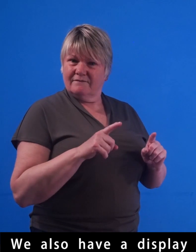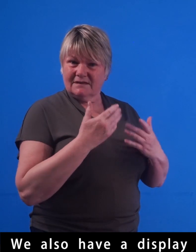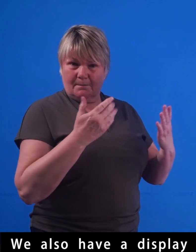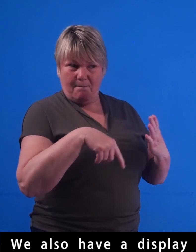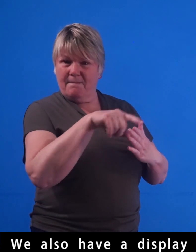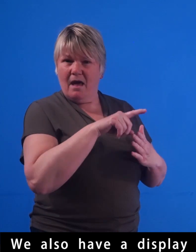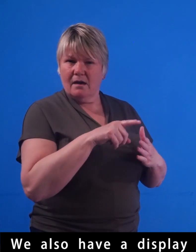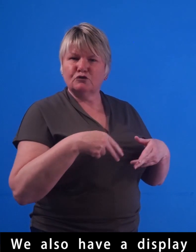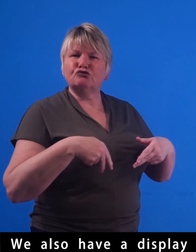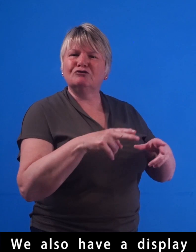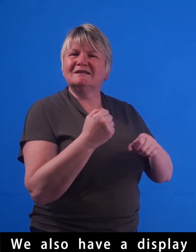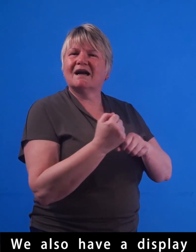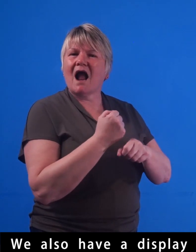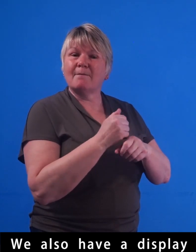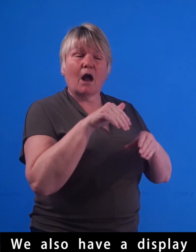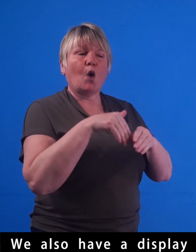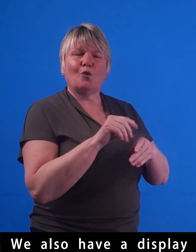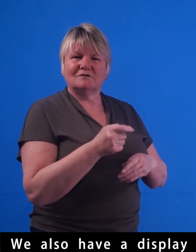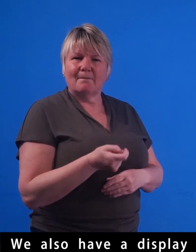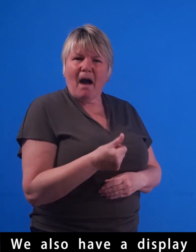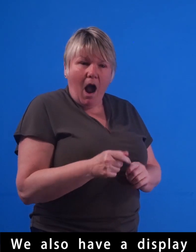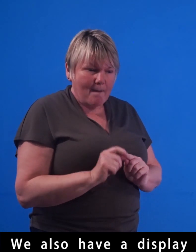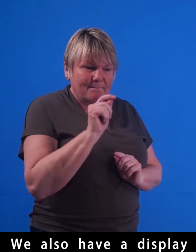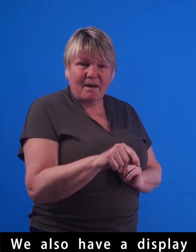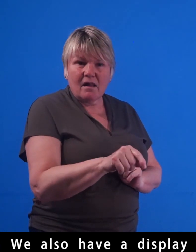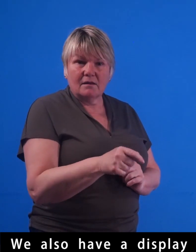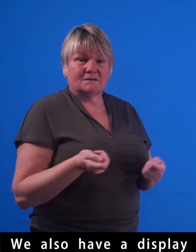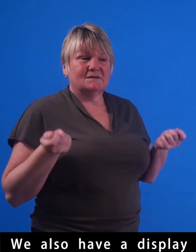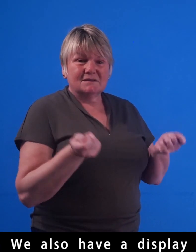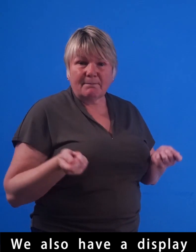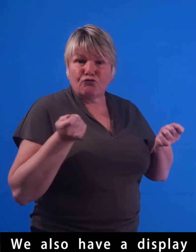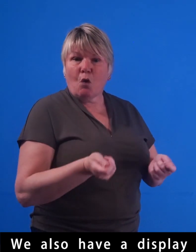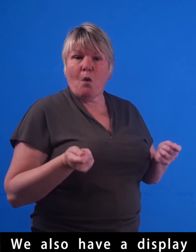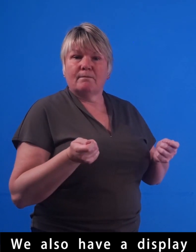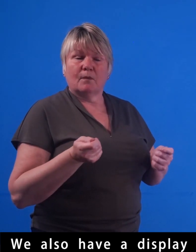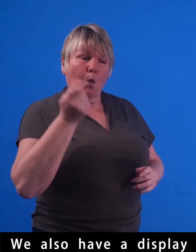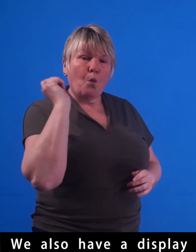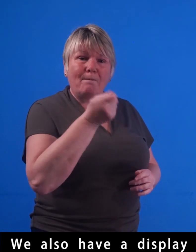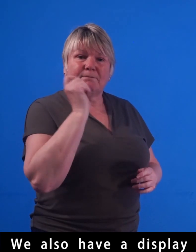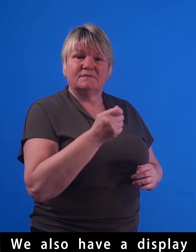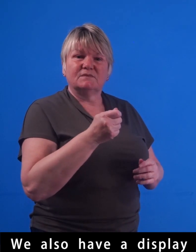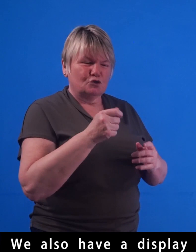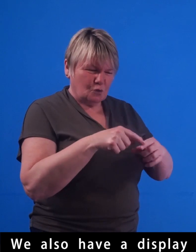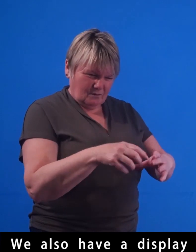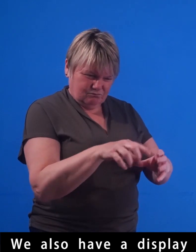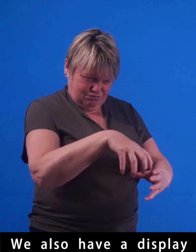We also have a display of street games, including marbles, skipping ropes, whips and